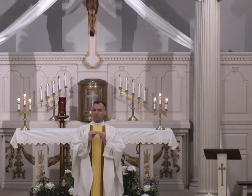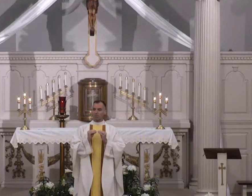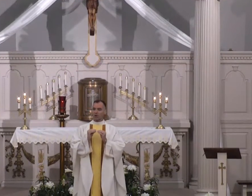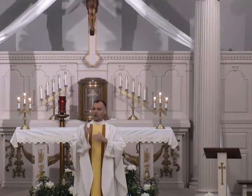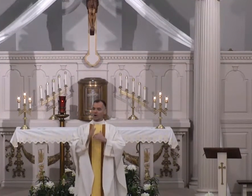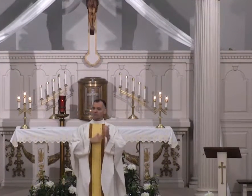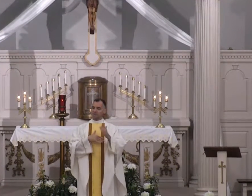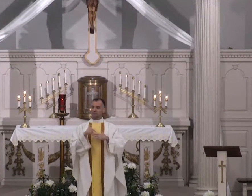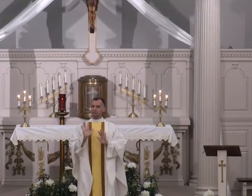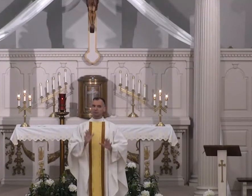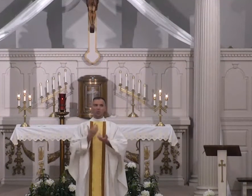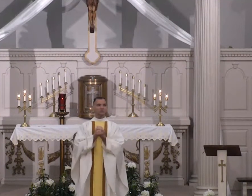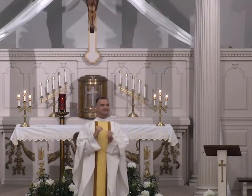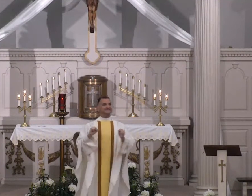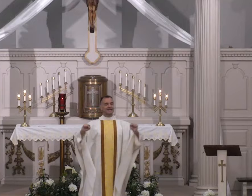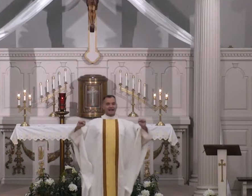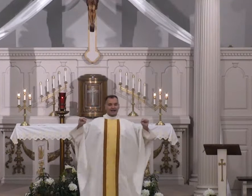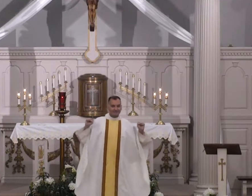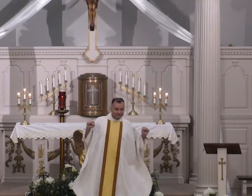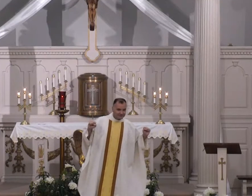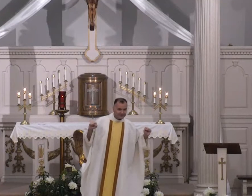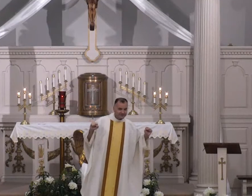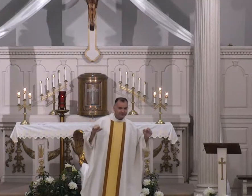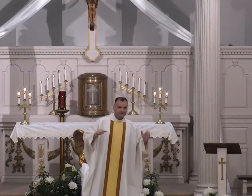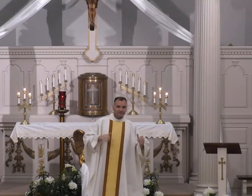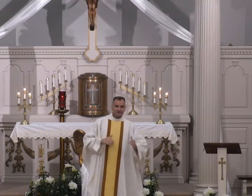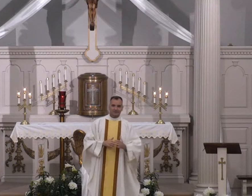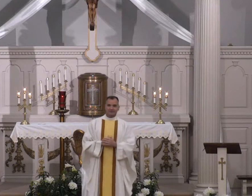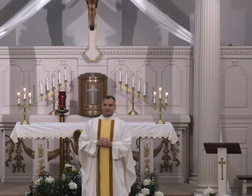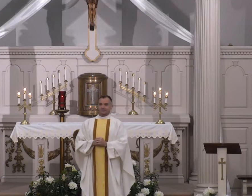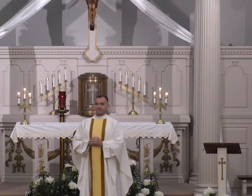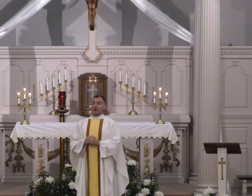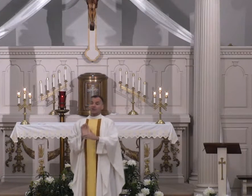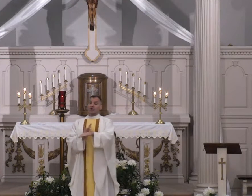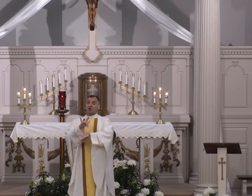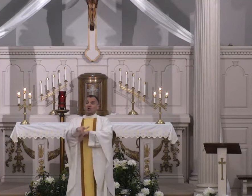box where we're comfortable and safe.